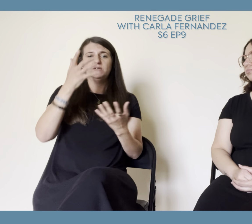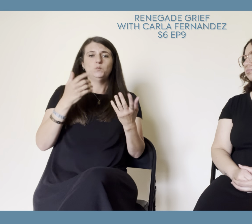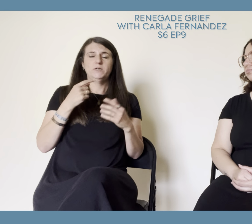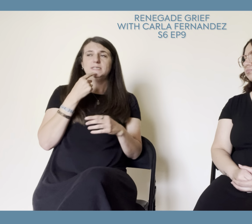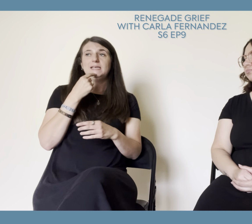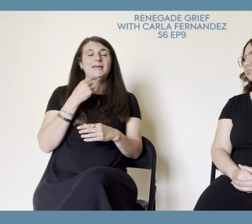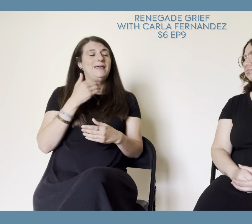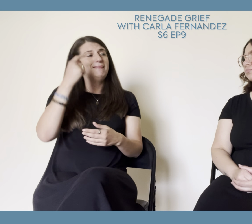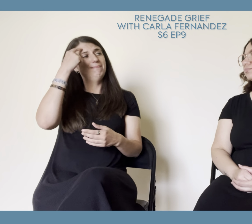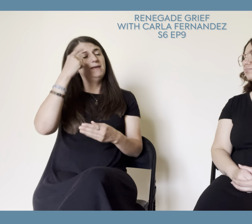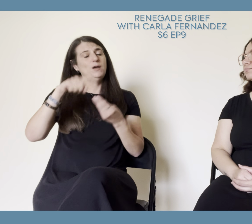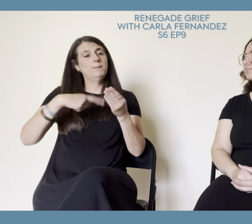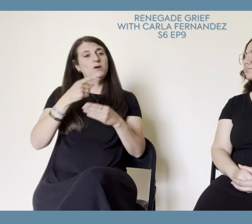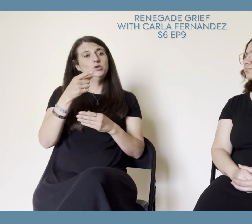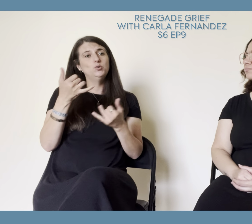We can't do it all for everybody.